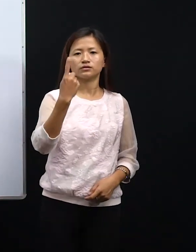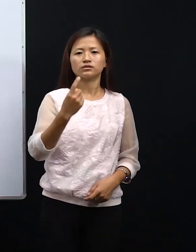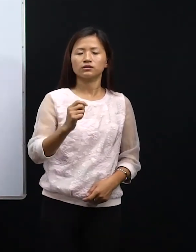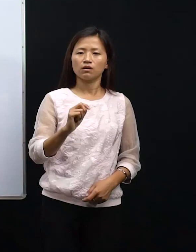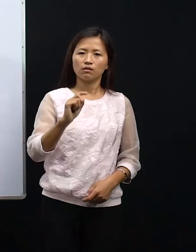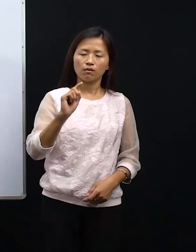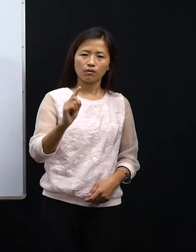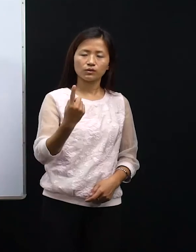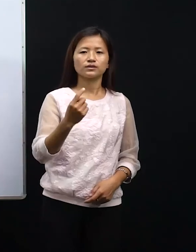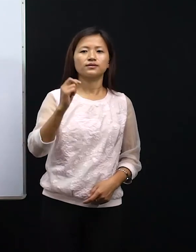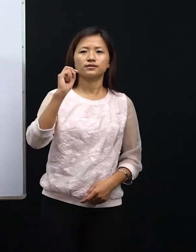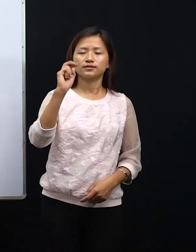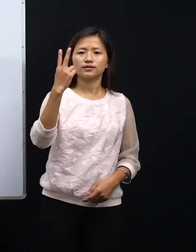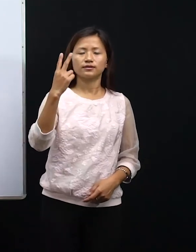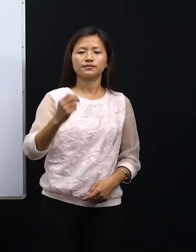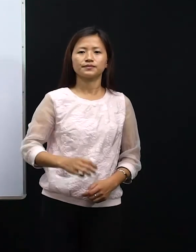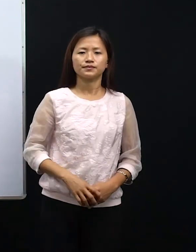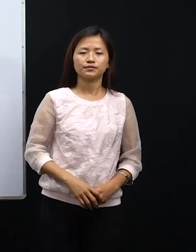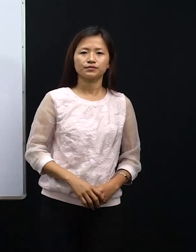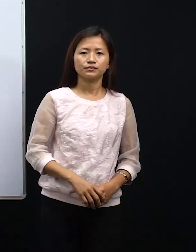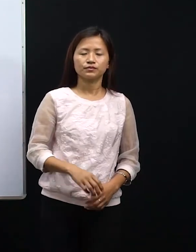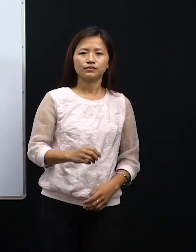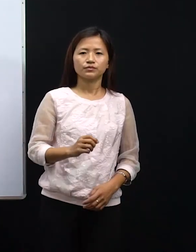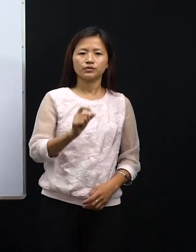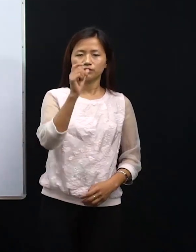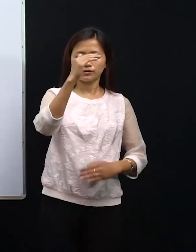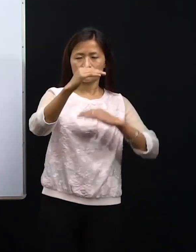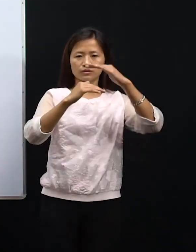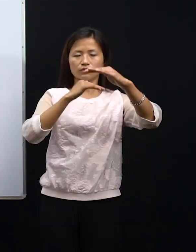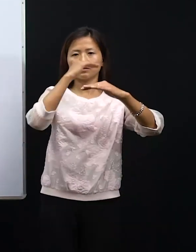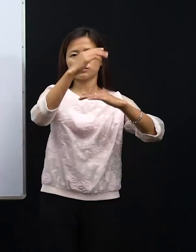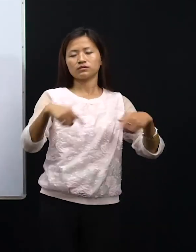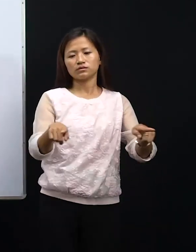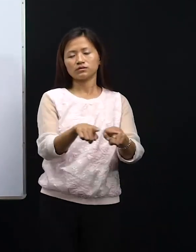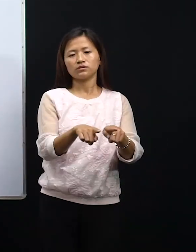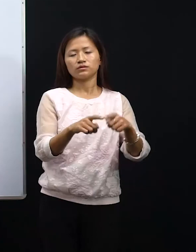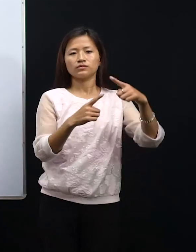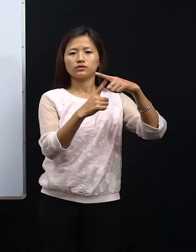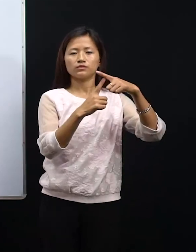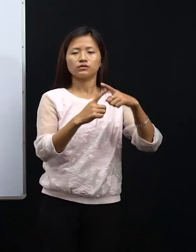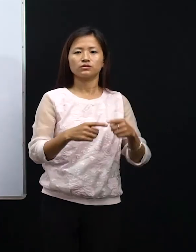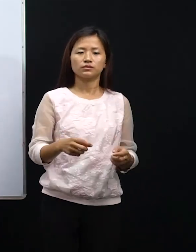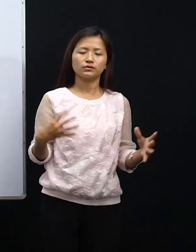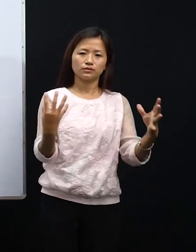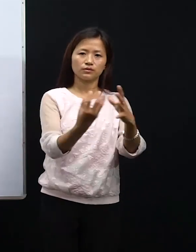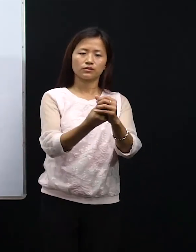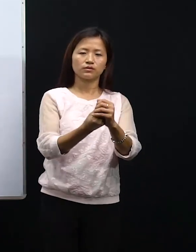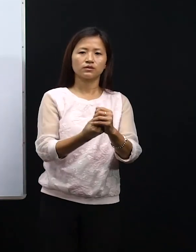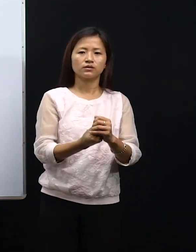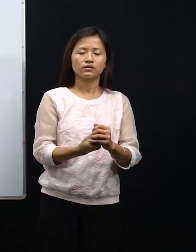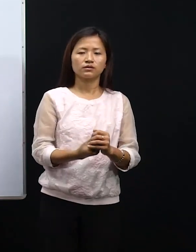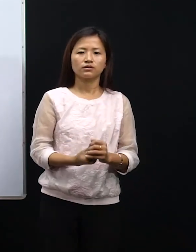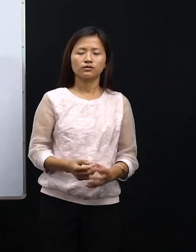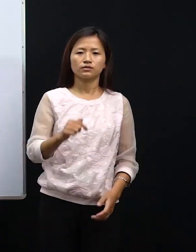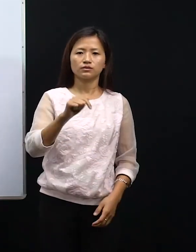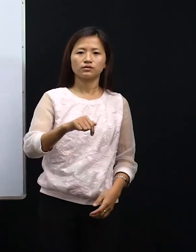In addition, no need to change the signs. You simply have to arrange the same terms together, like terms together. That's all, right? So